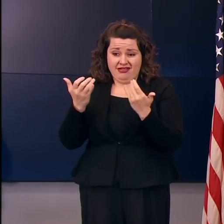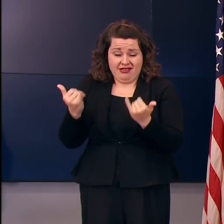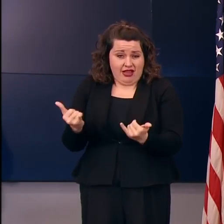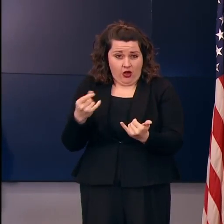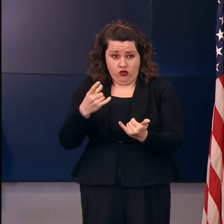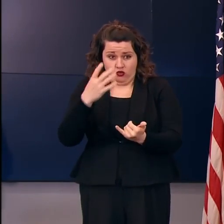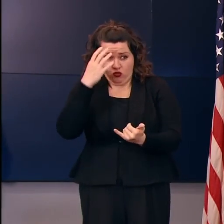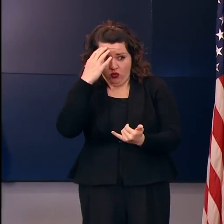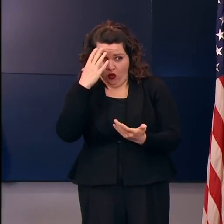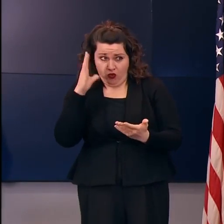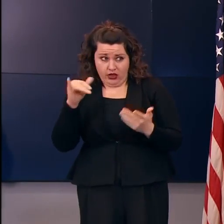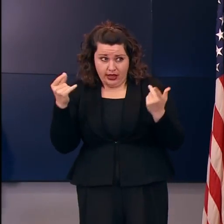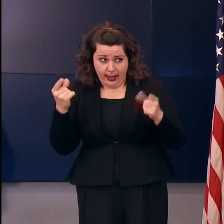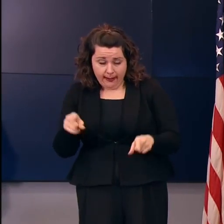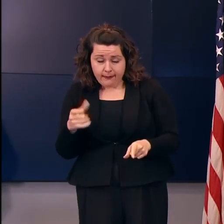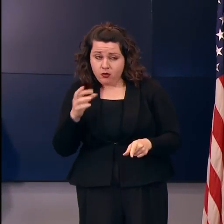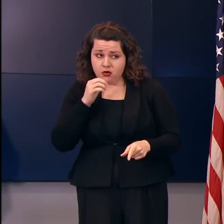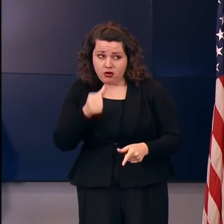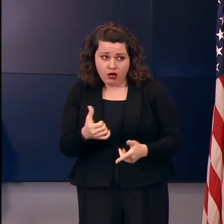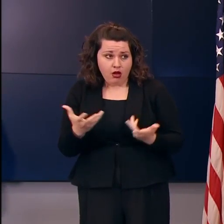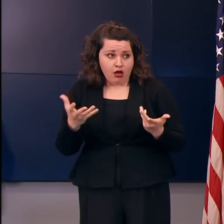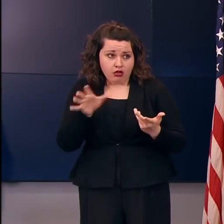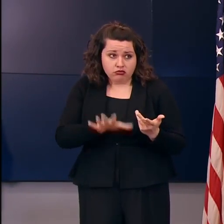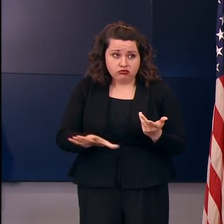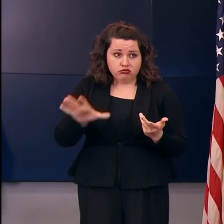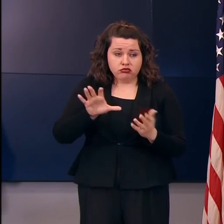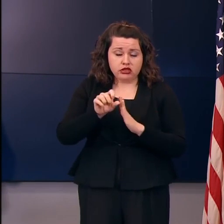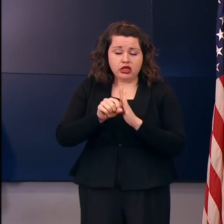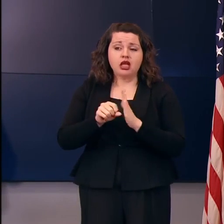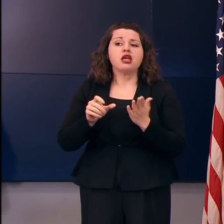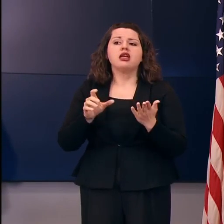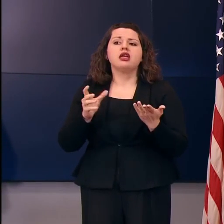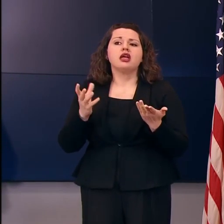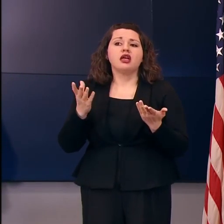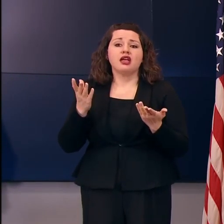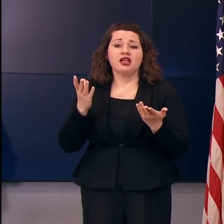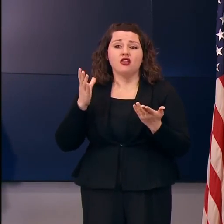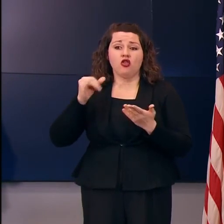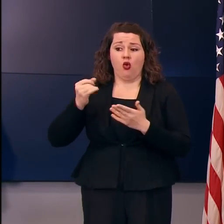you aware of that, if that's happening at all packing plants across the state? And how serious could